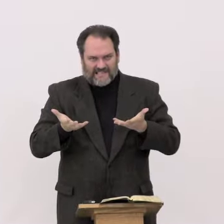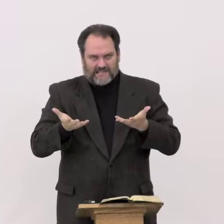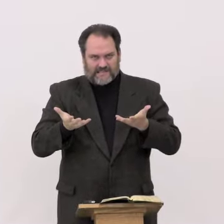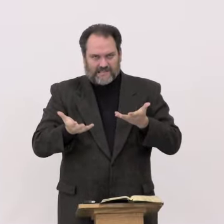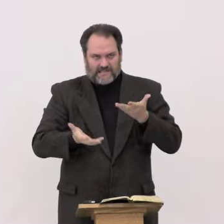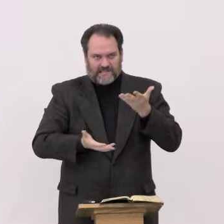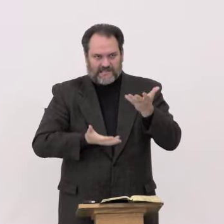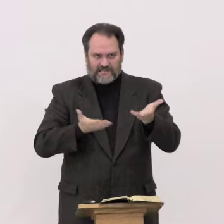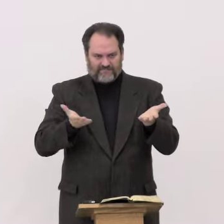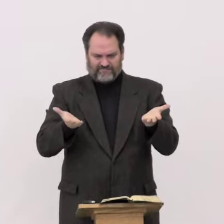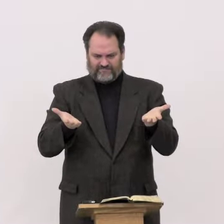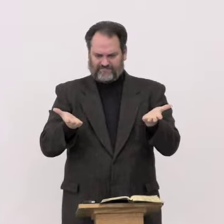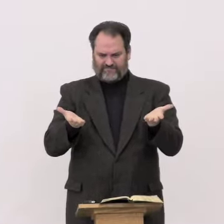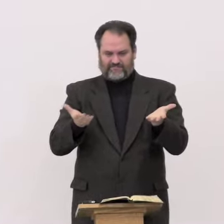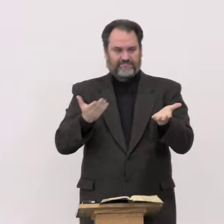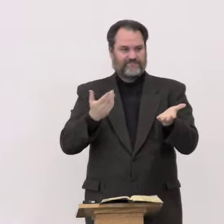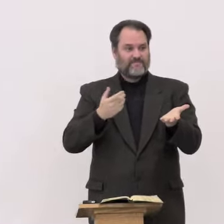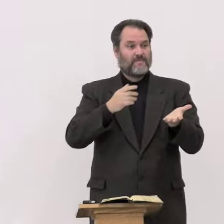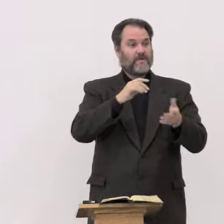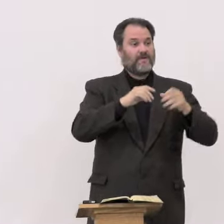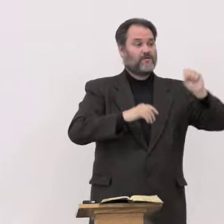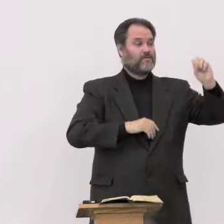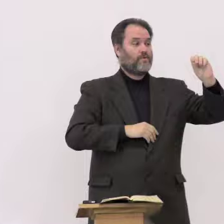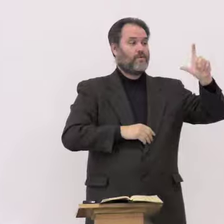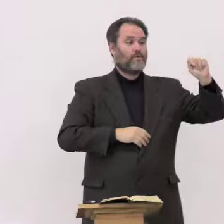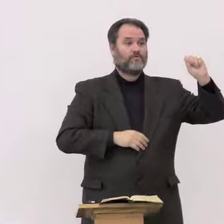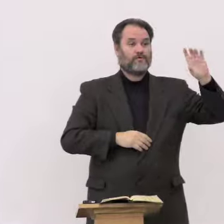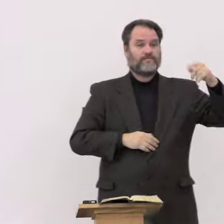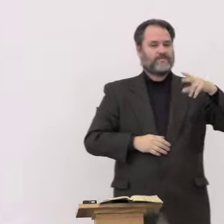sometimes there's like contradiction, they continue going.